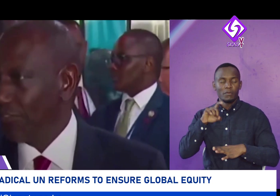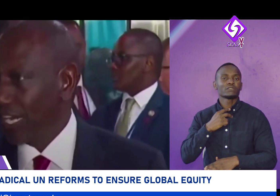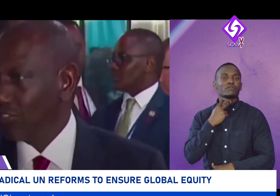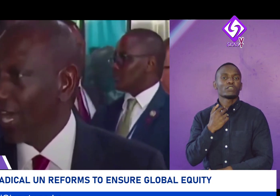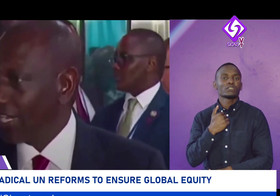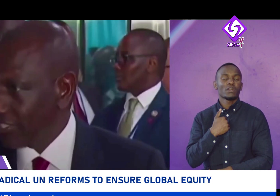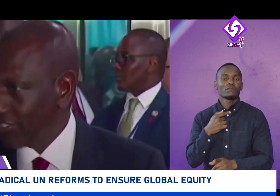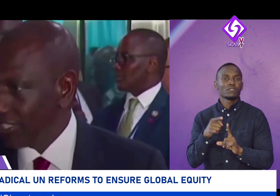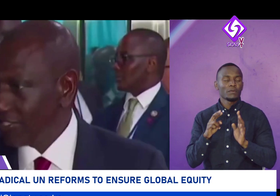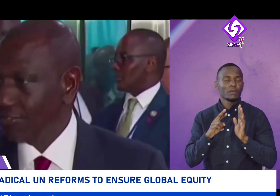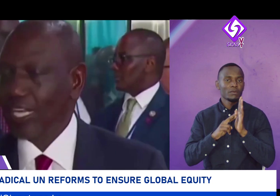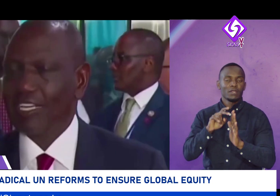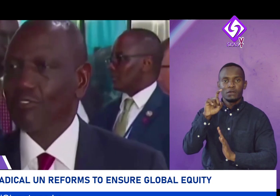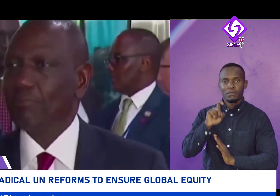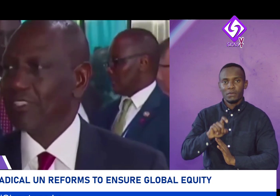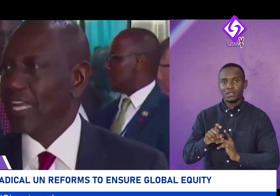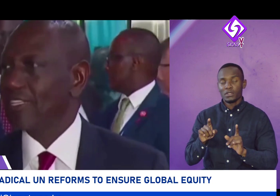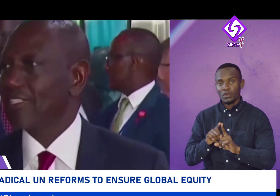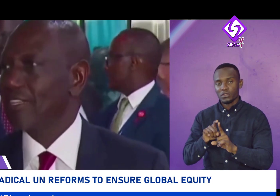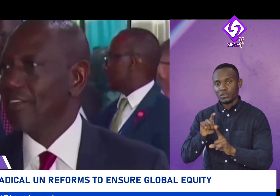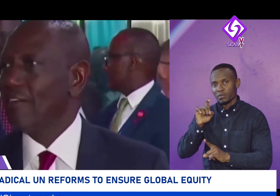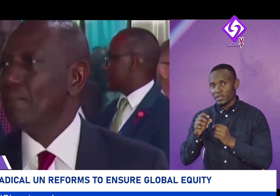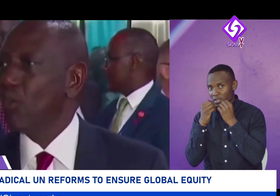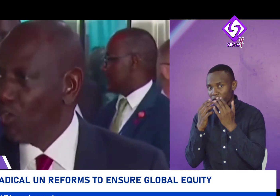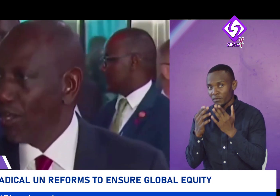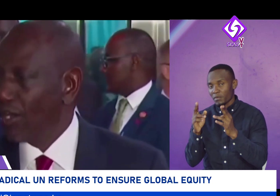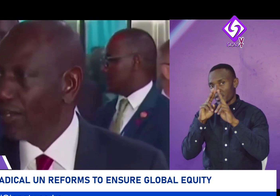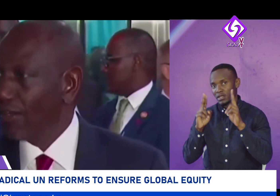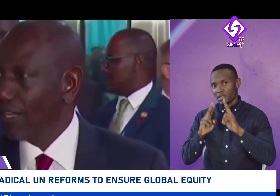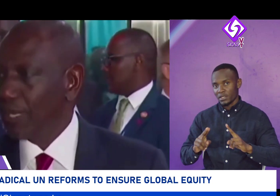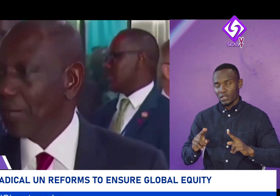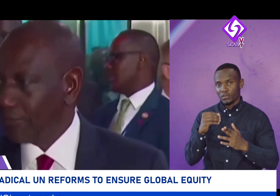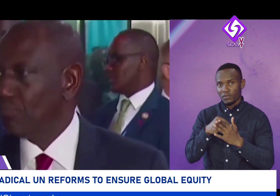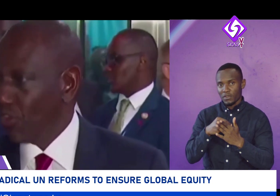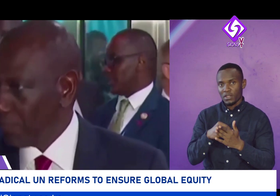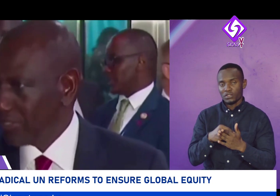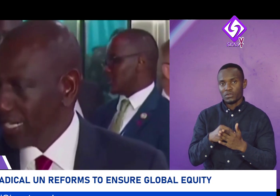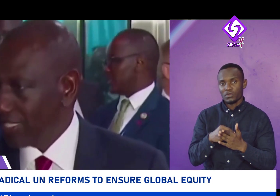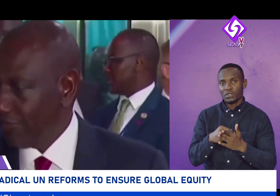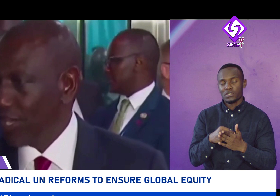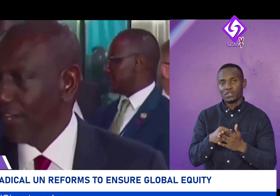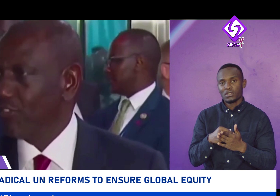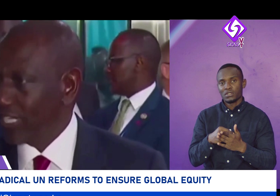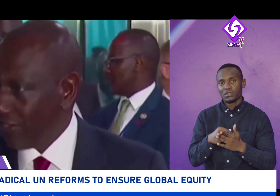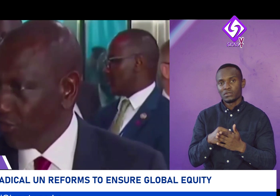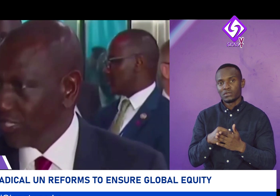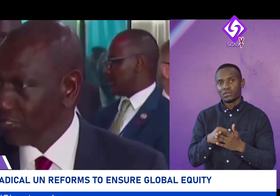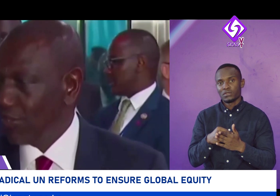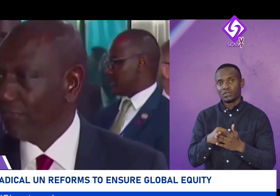international financial architecture so that it represents more, it becomes more representative. We have greater voice, we